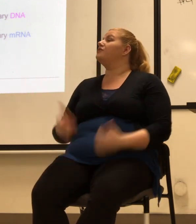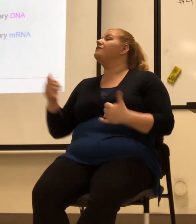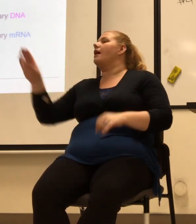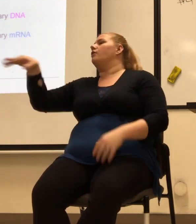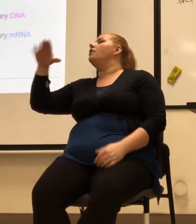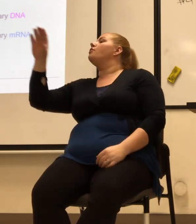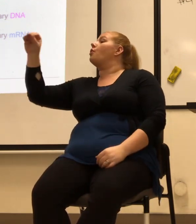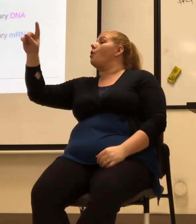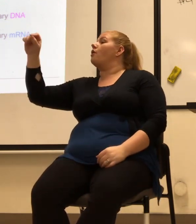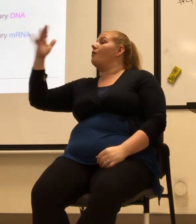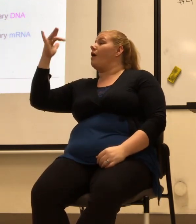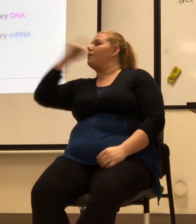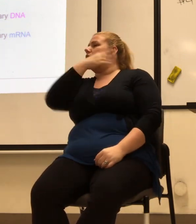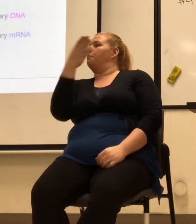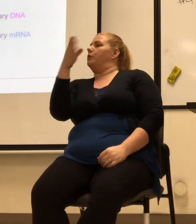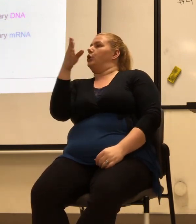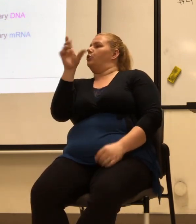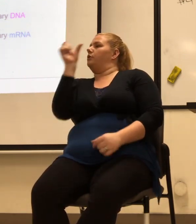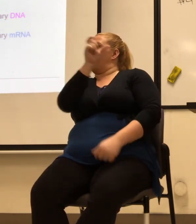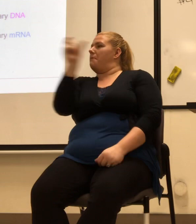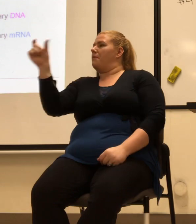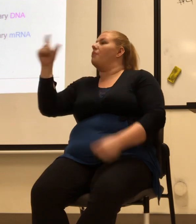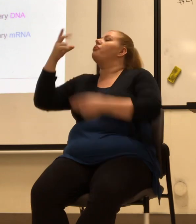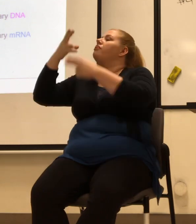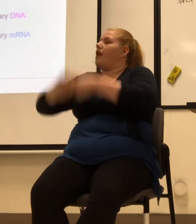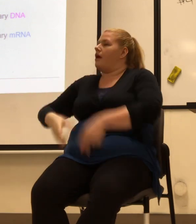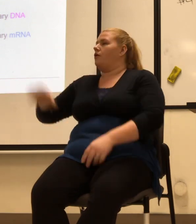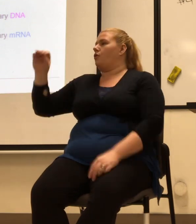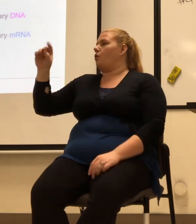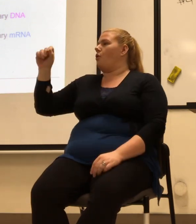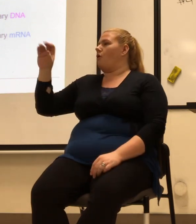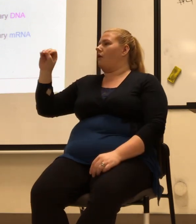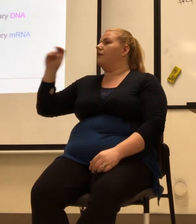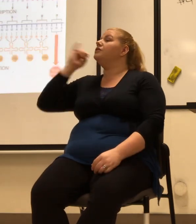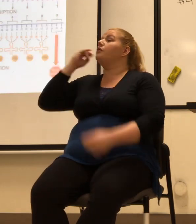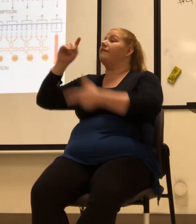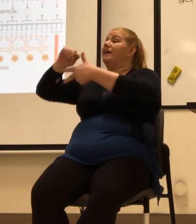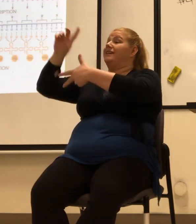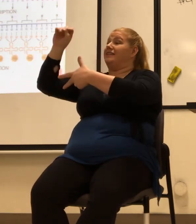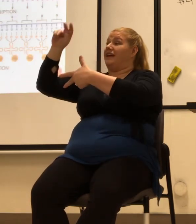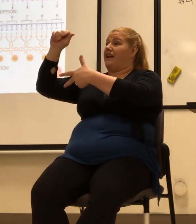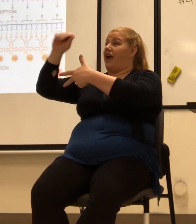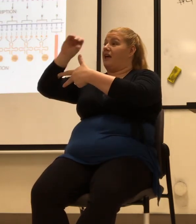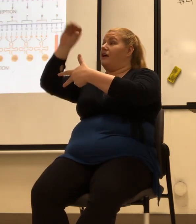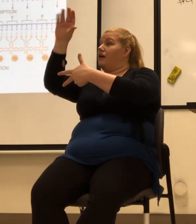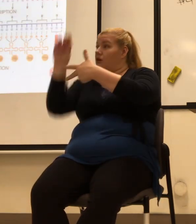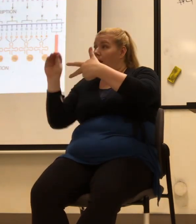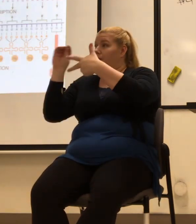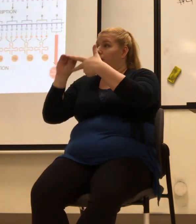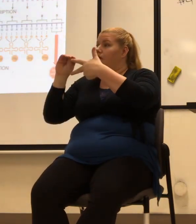Okay, let's move on. Well, here's a picture of what we just kind of did, practice there.